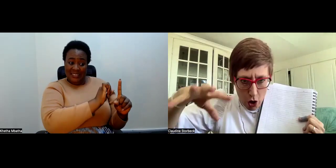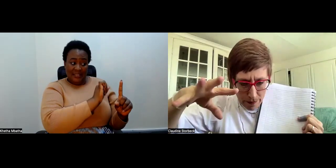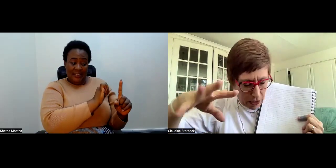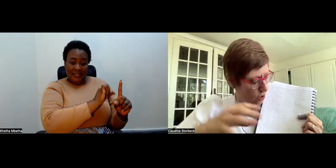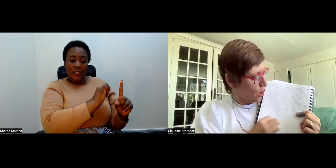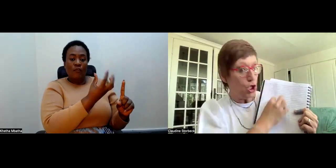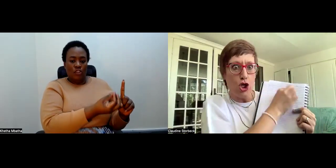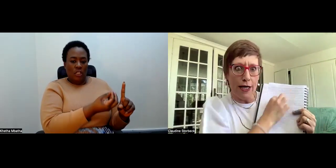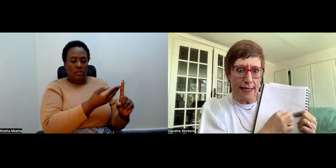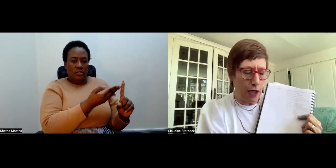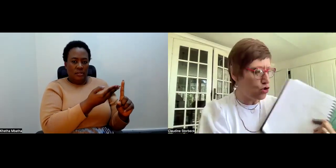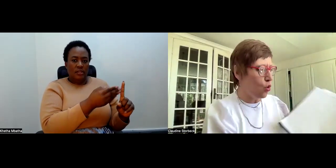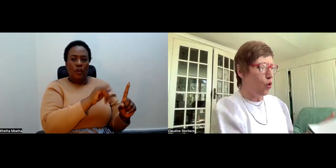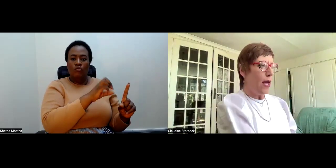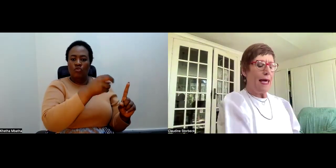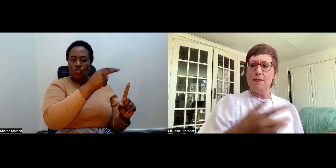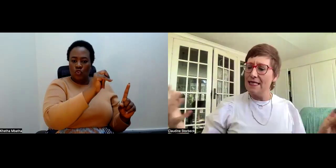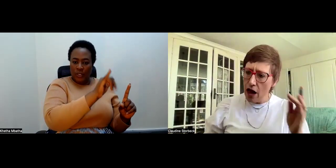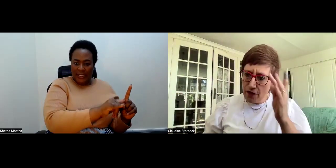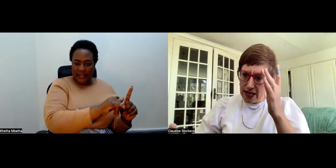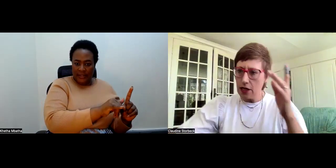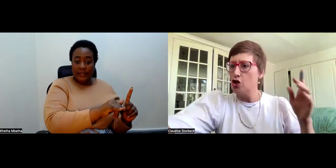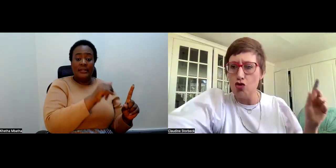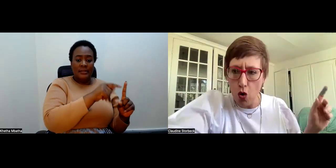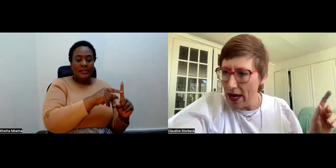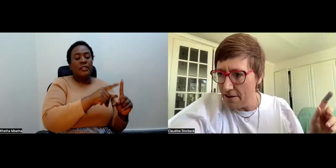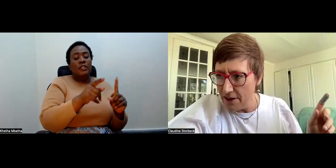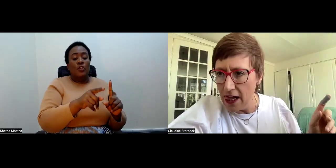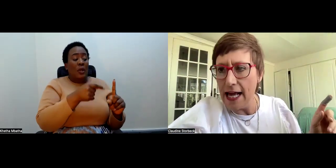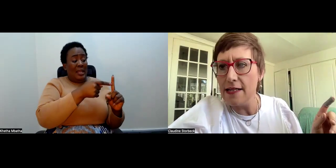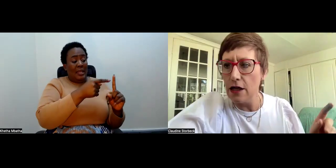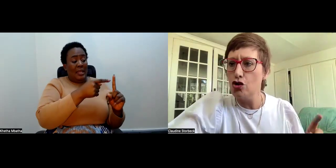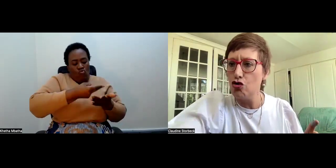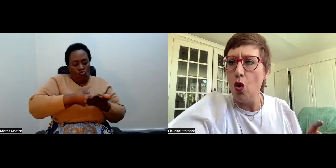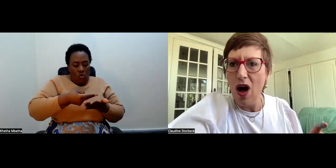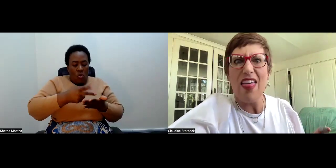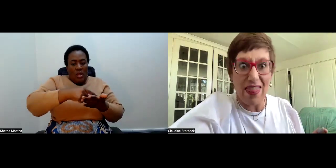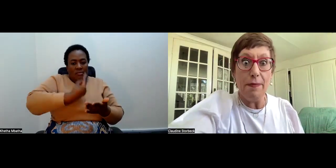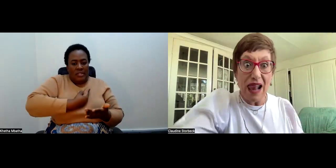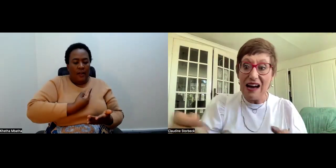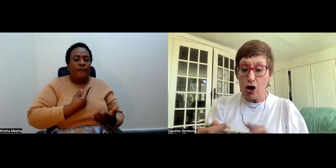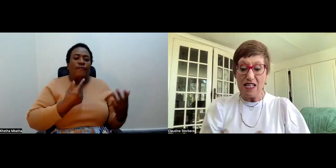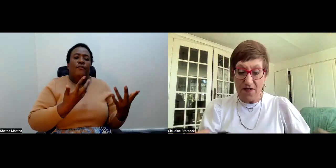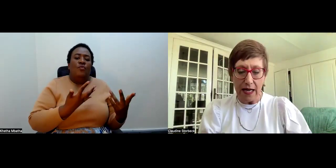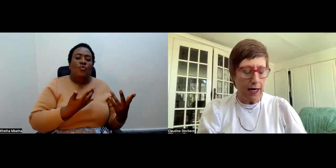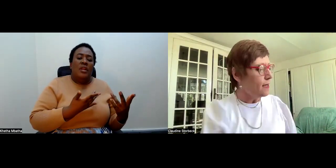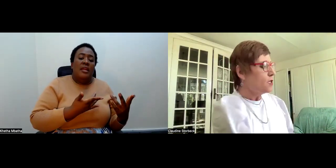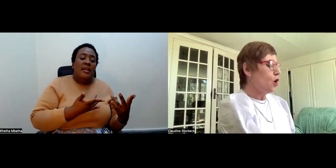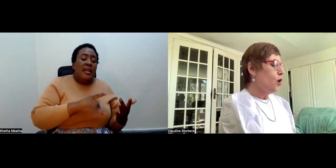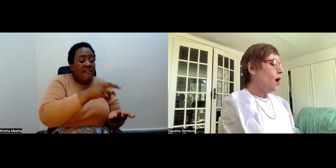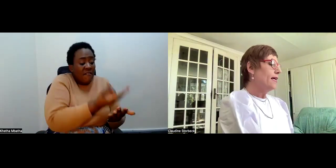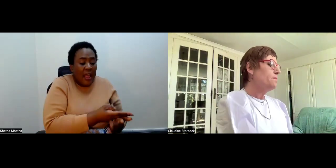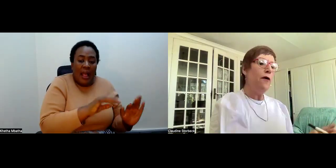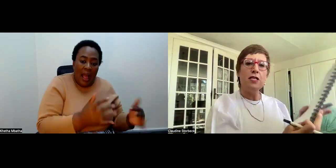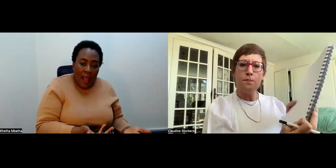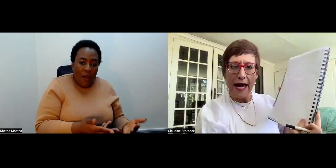draw their own picture. Johnny's going to draw himself, and he's going to draw where he fell, and he's going to draw the blood on his finger.